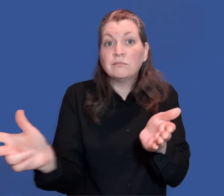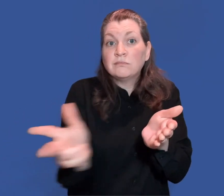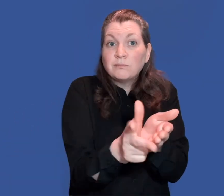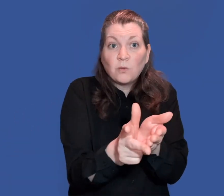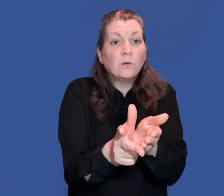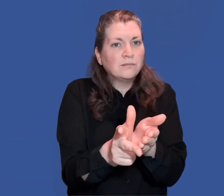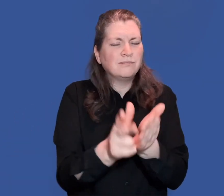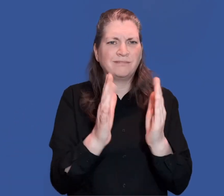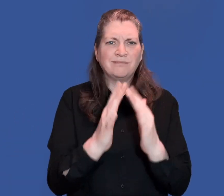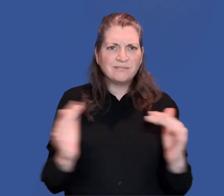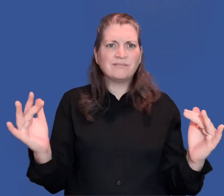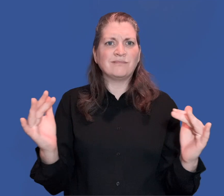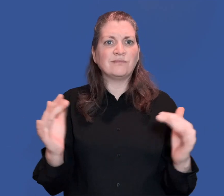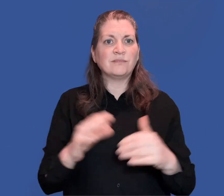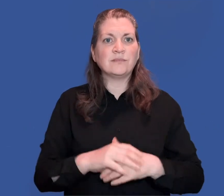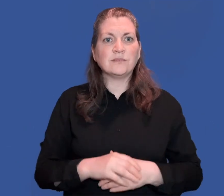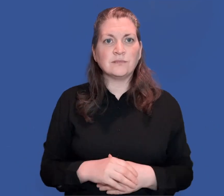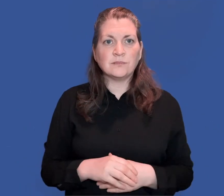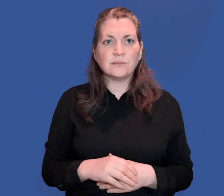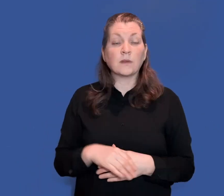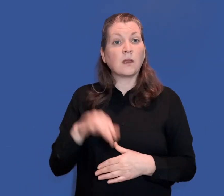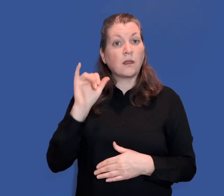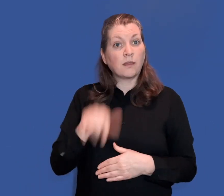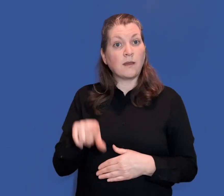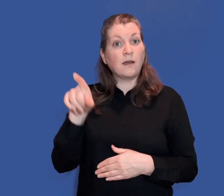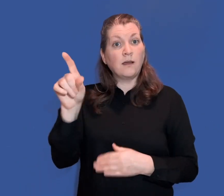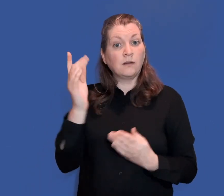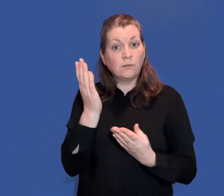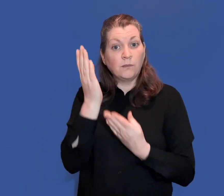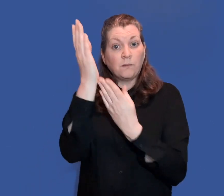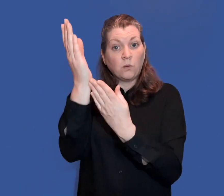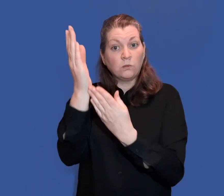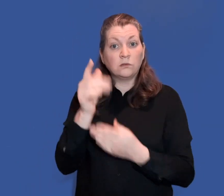the highway, boats, roads, and bridge projects.